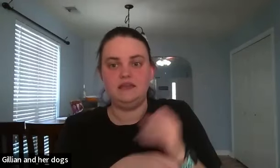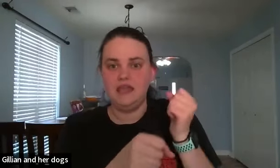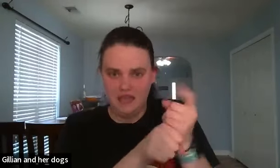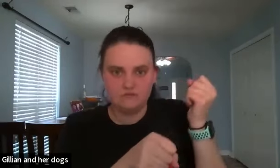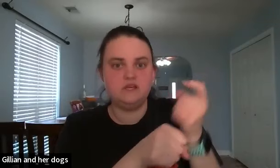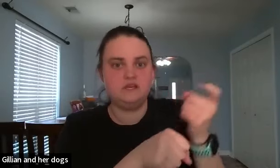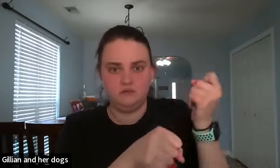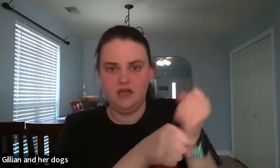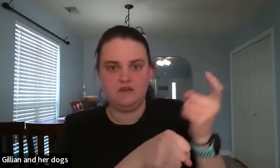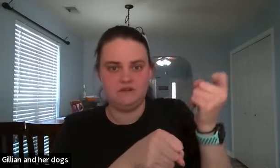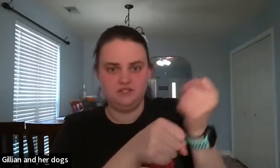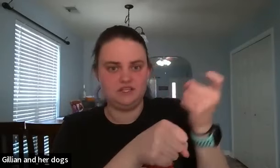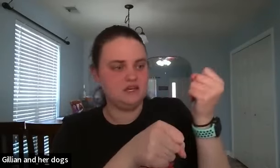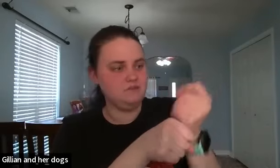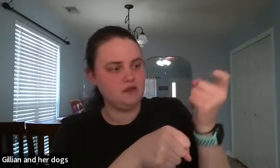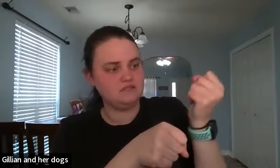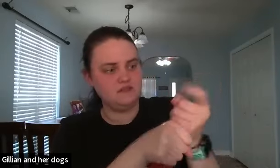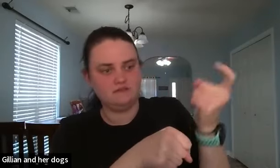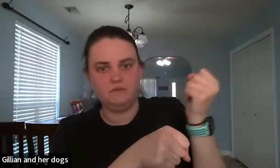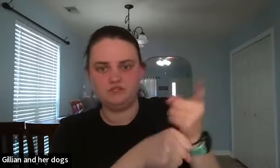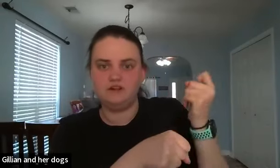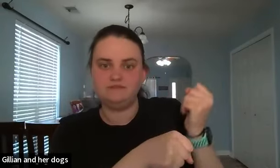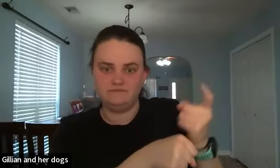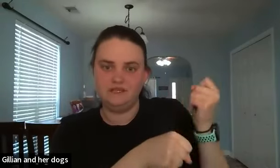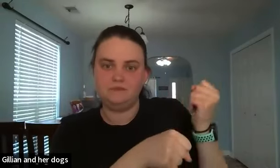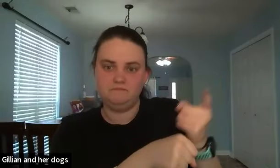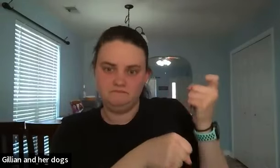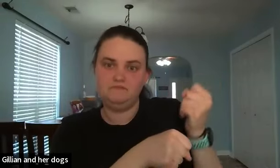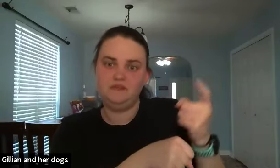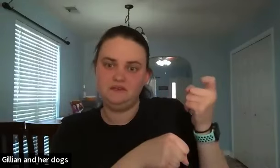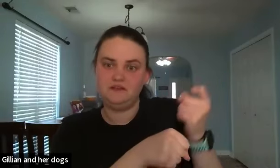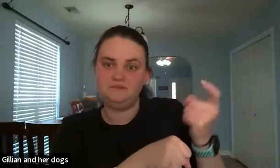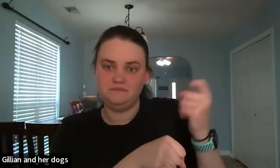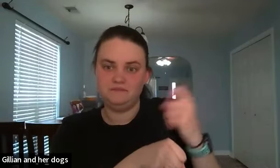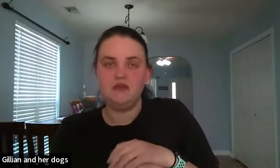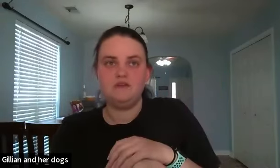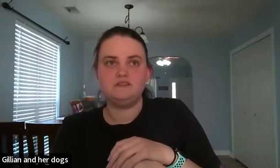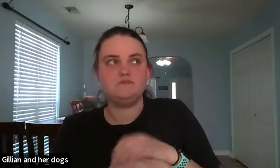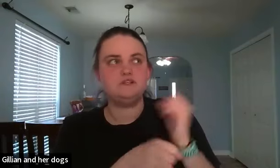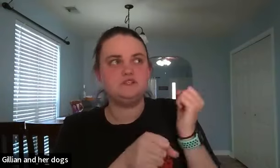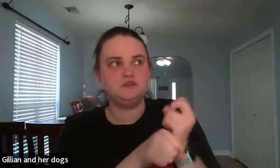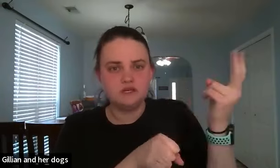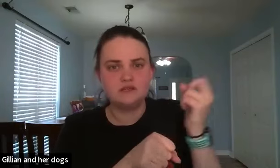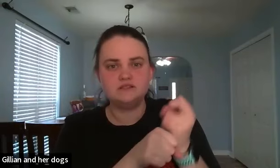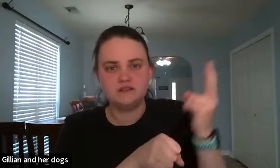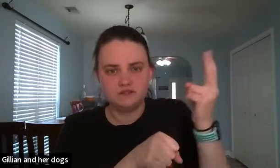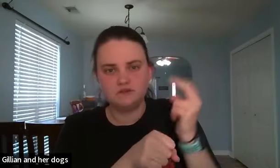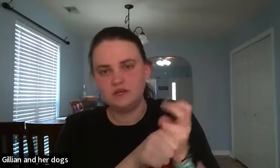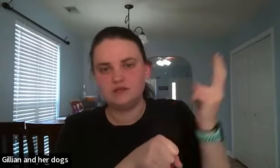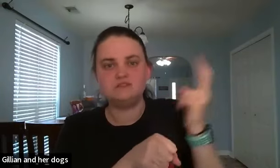Like every year we have it. You just kind of keep bouncing that motion on. Yep. Yearly. It's every 2 years,